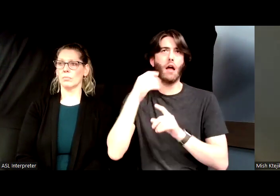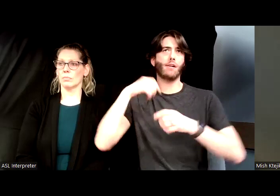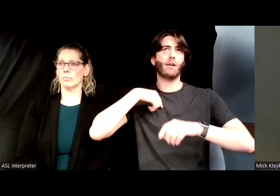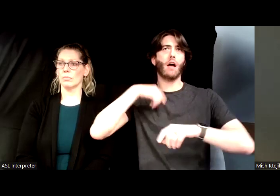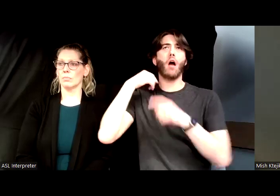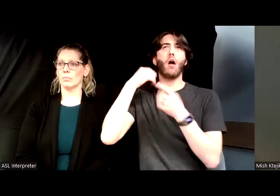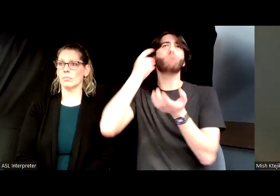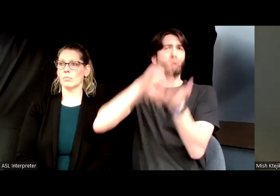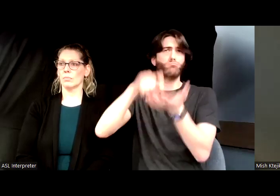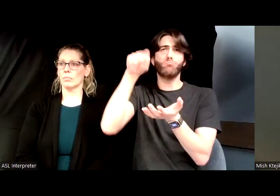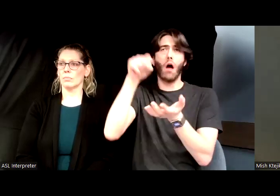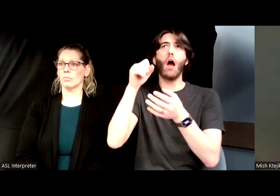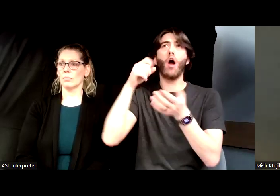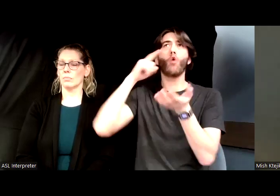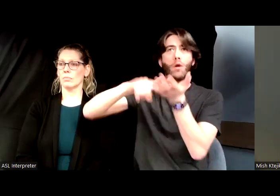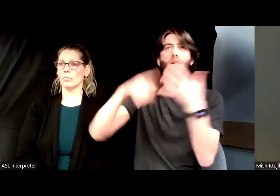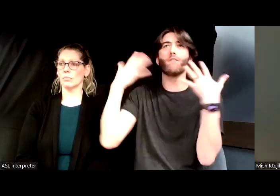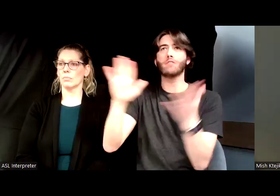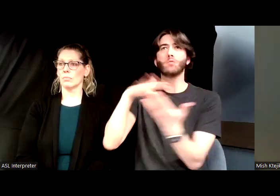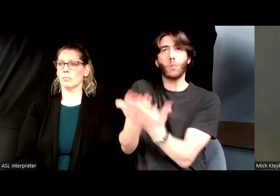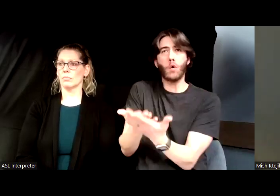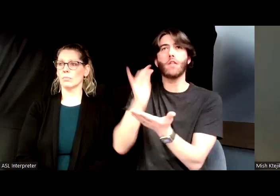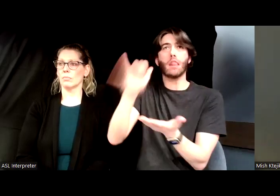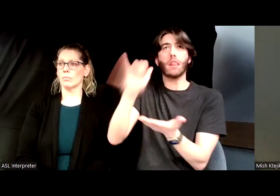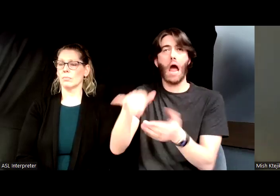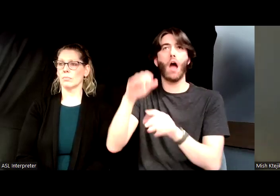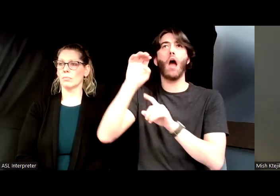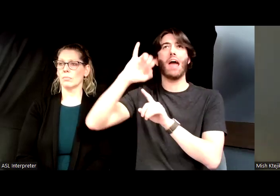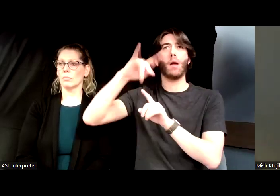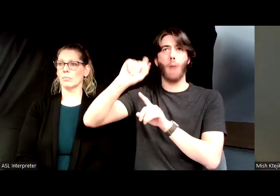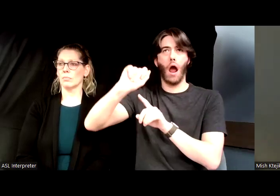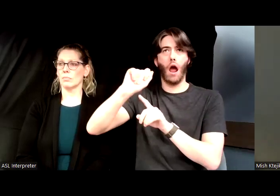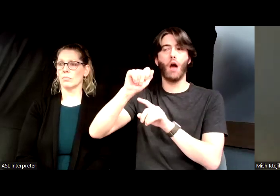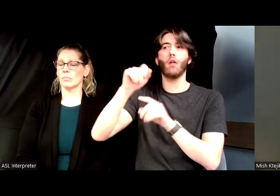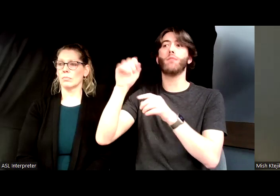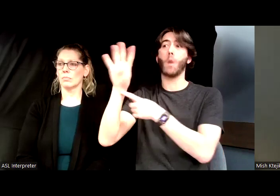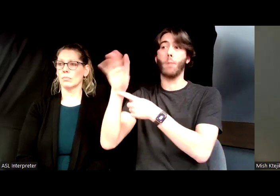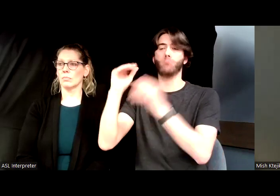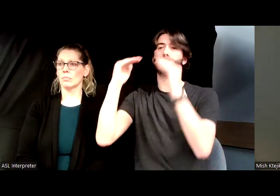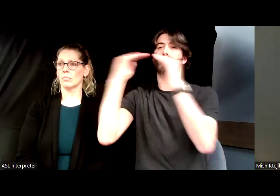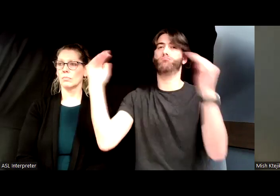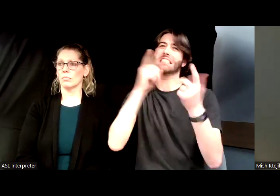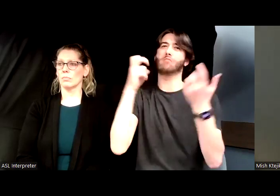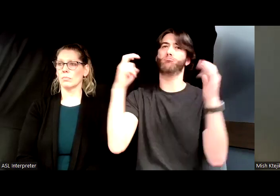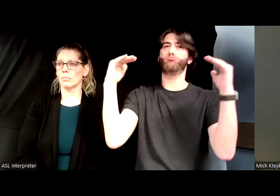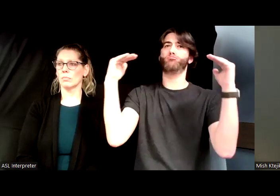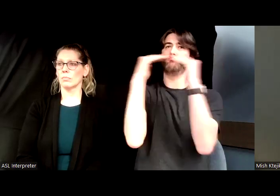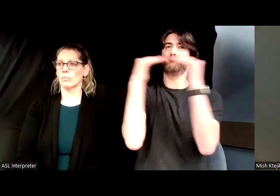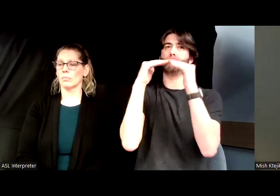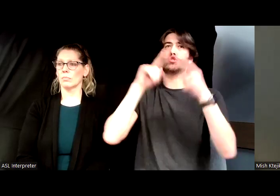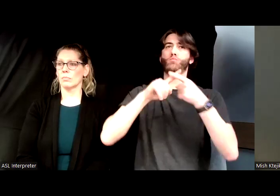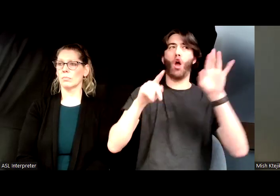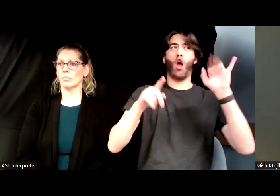serious reservations. I just want to state that for the record. It is recognized and proved that the EIPA